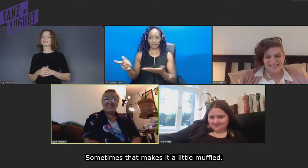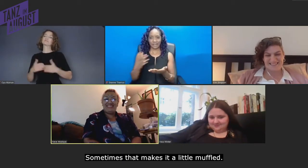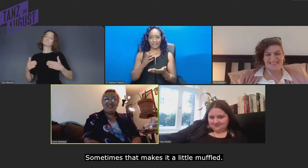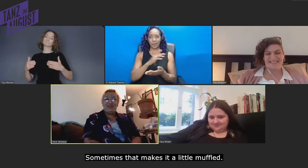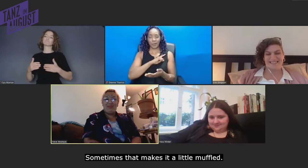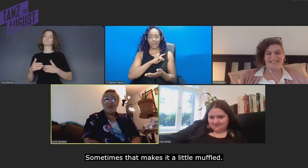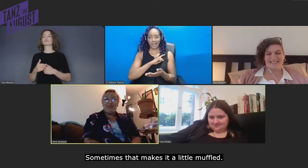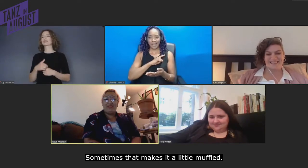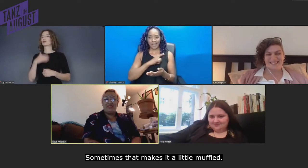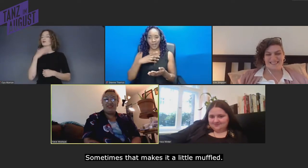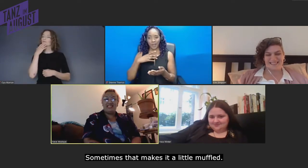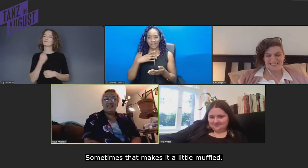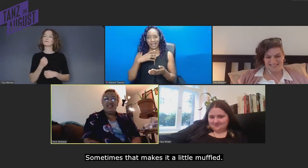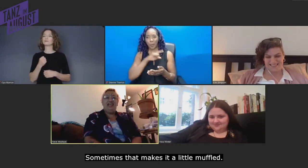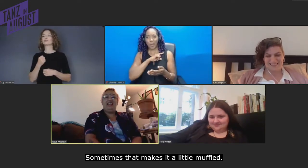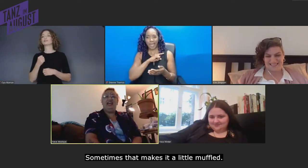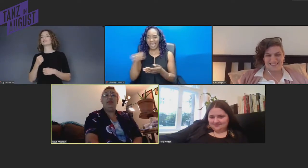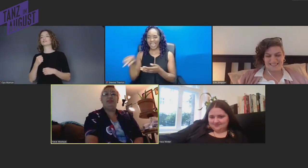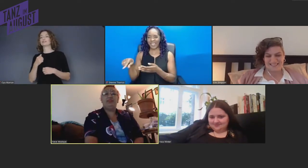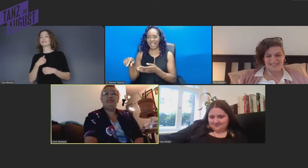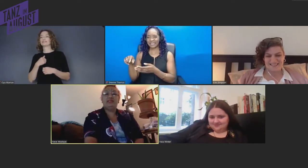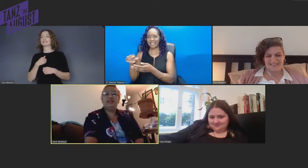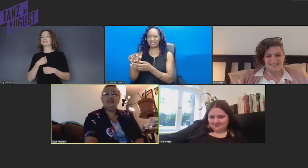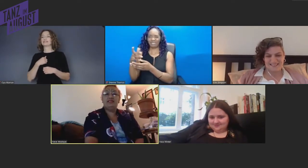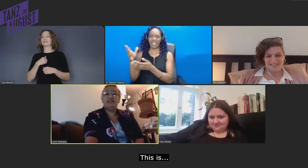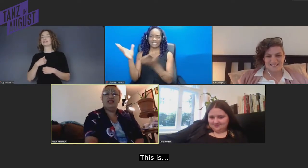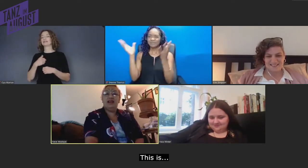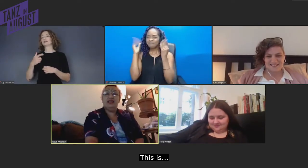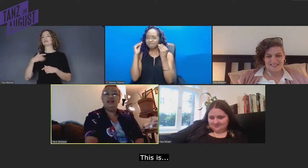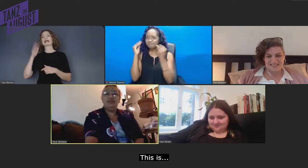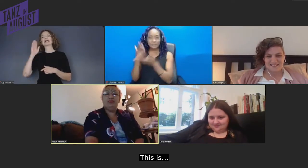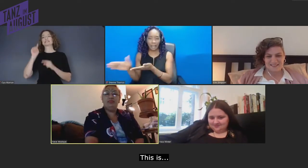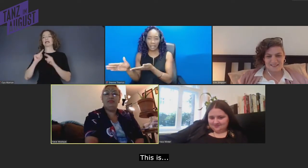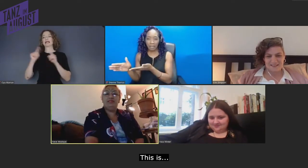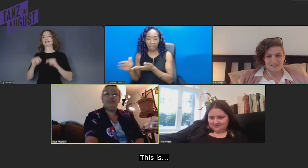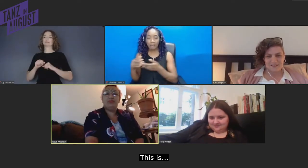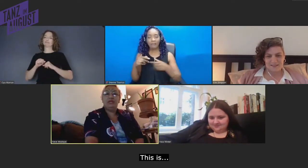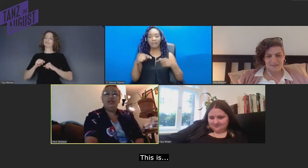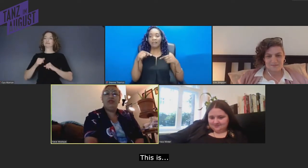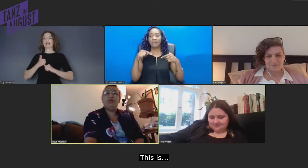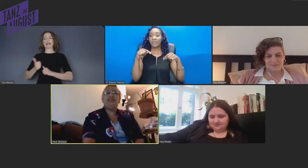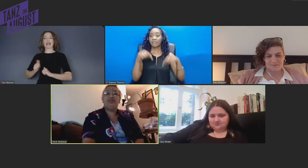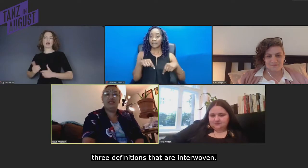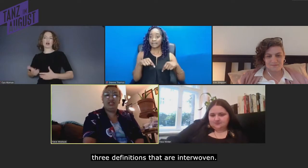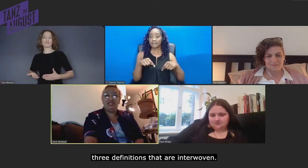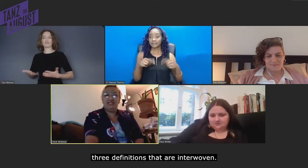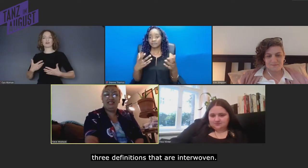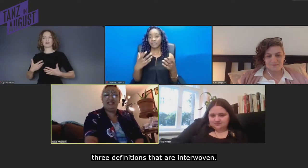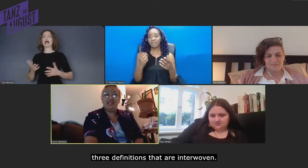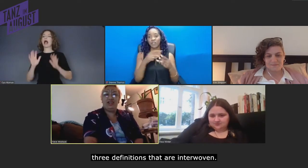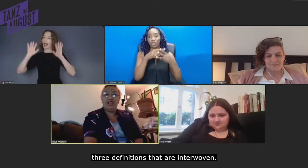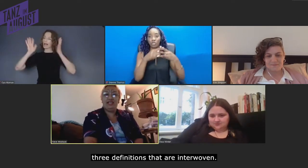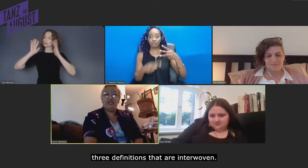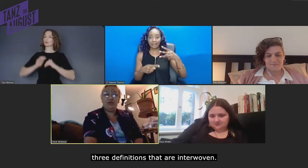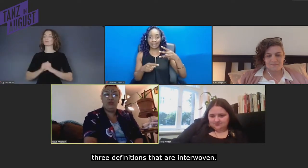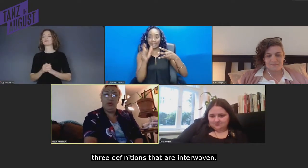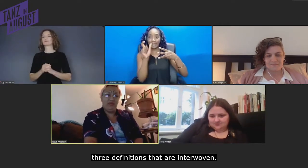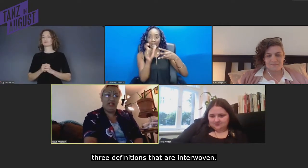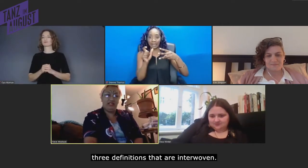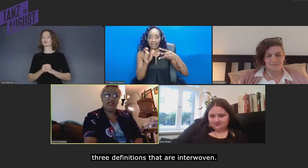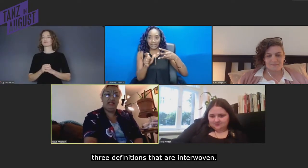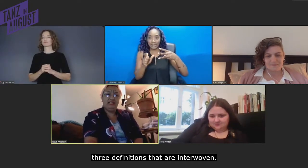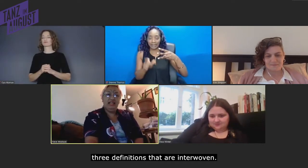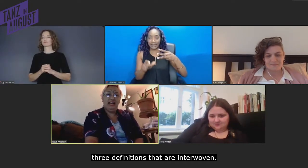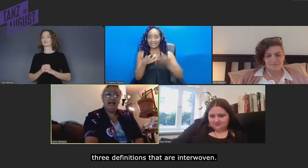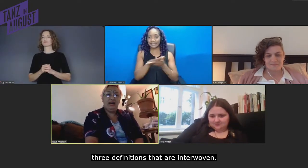makes it a little muffled. This is a three definitions that are